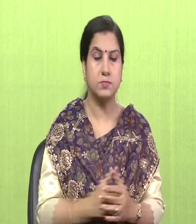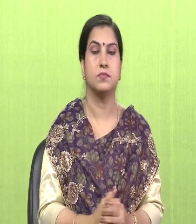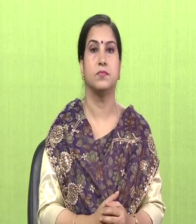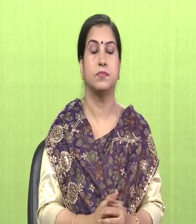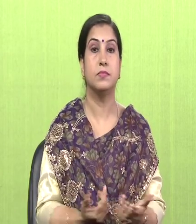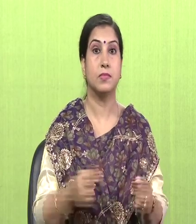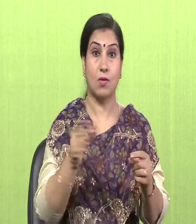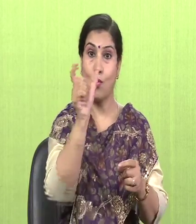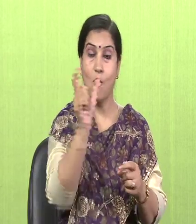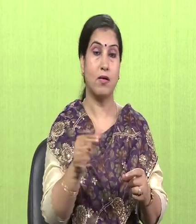liberty,